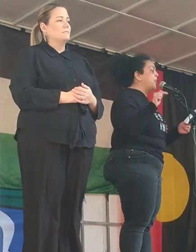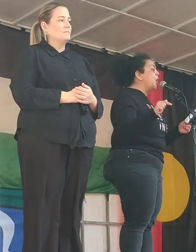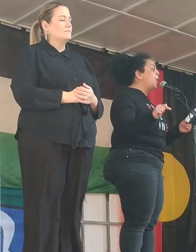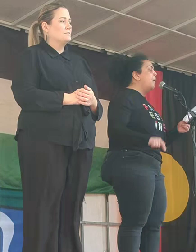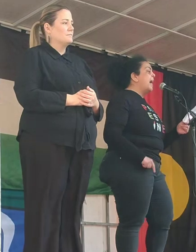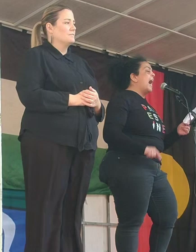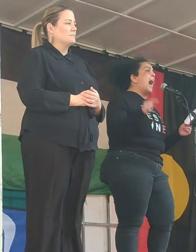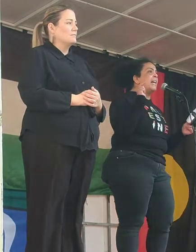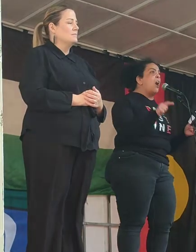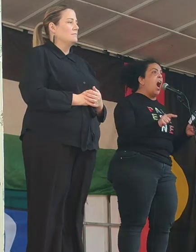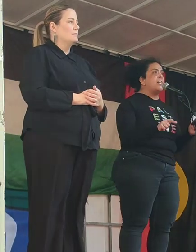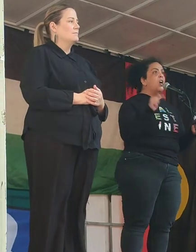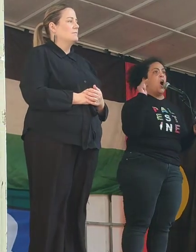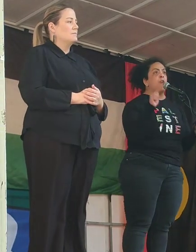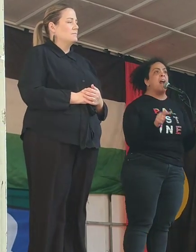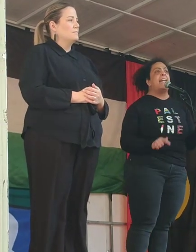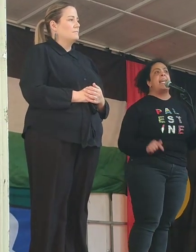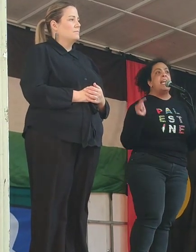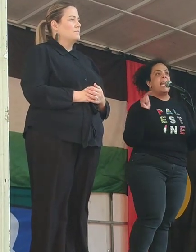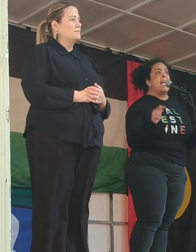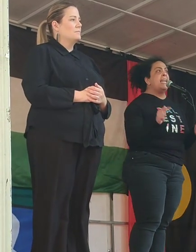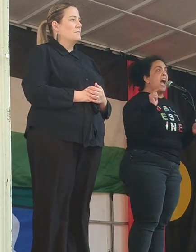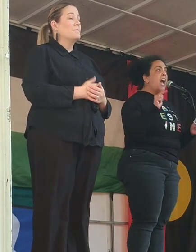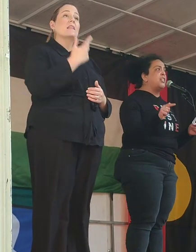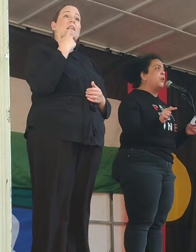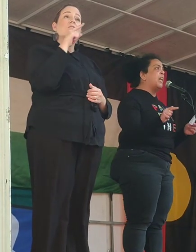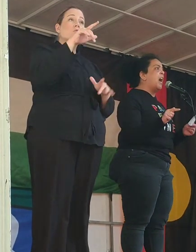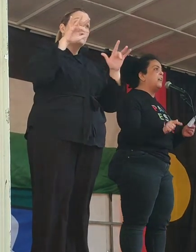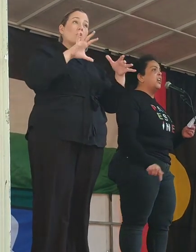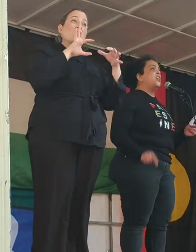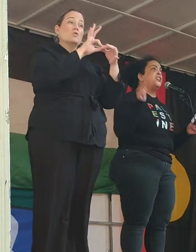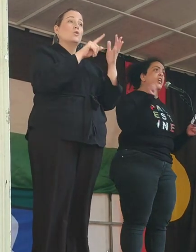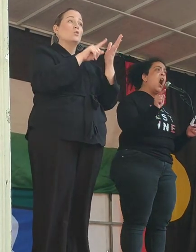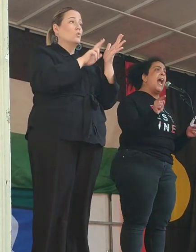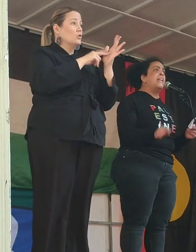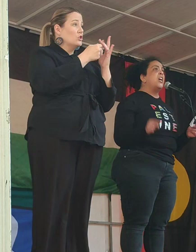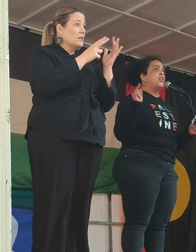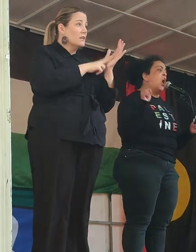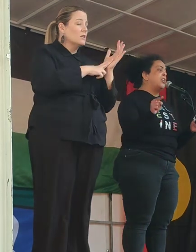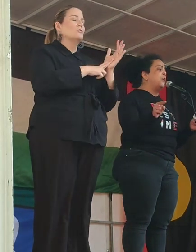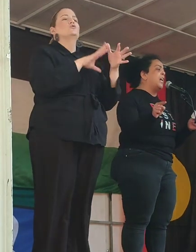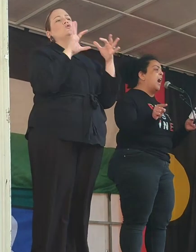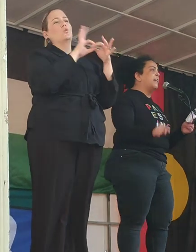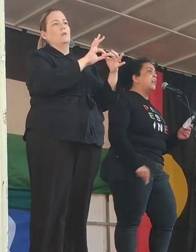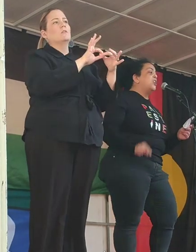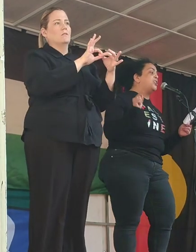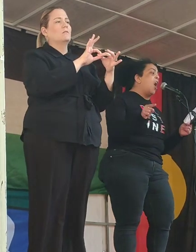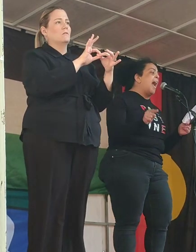If you are not already in a union, join your